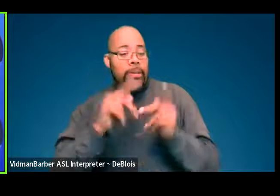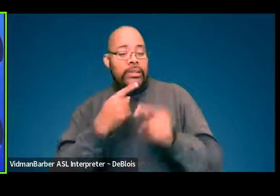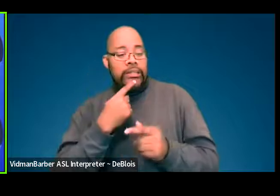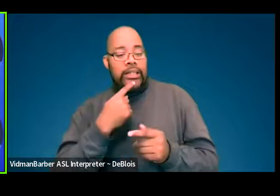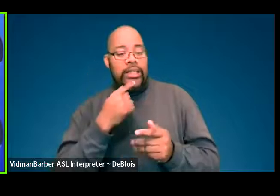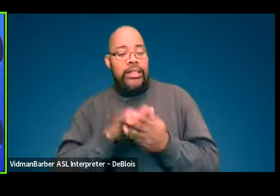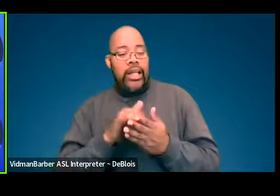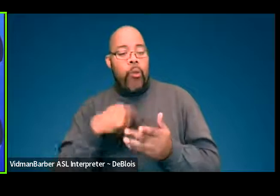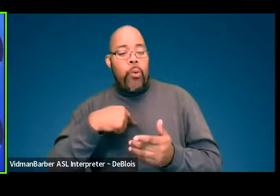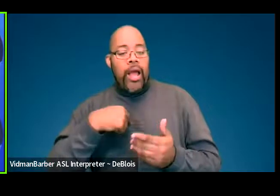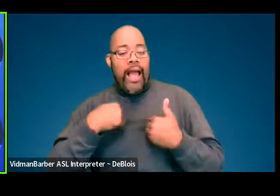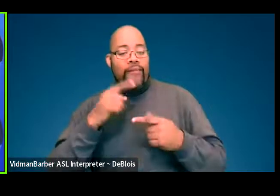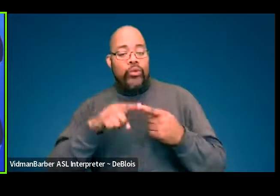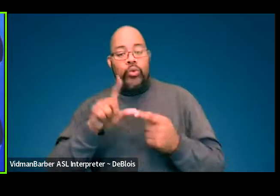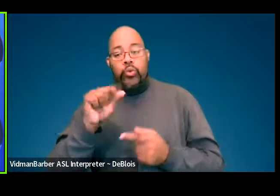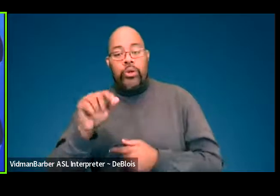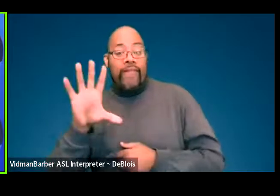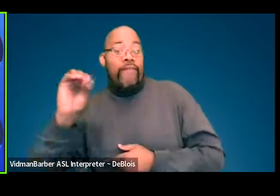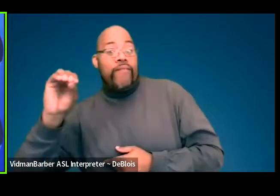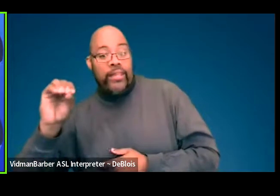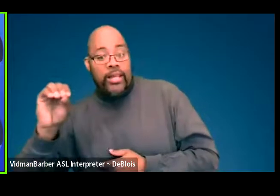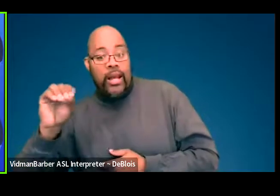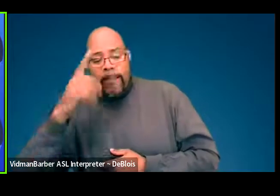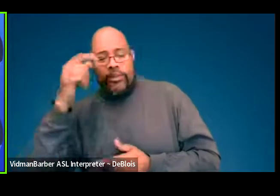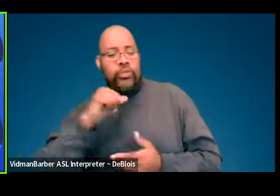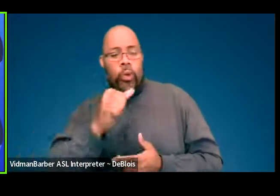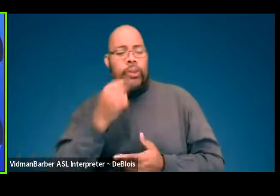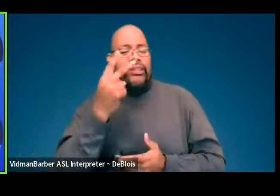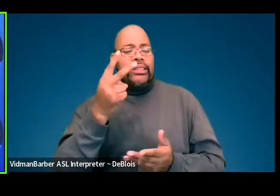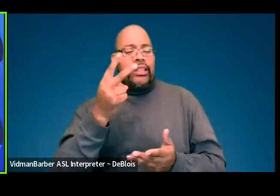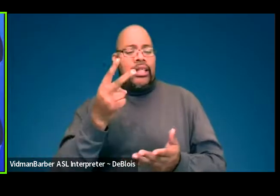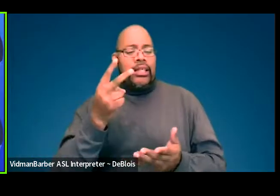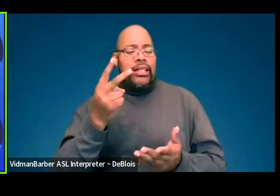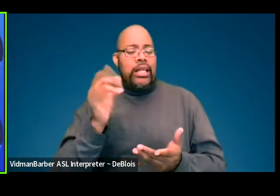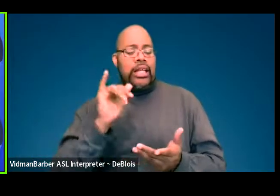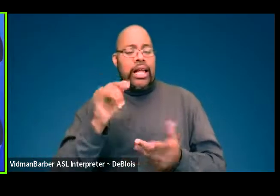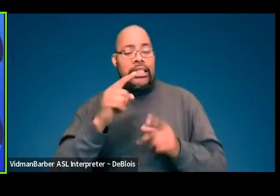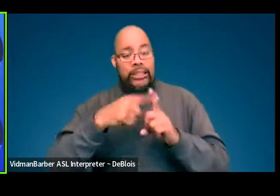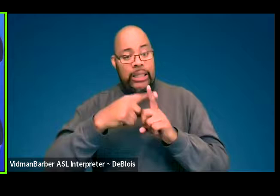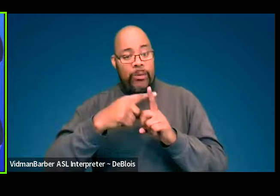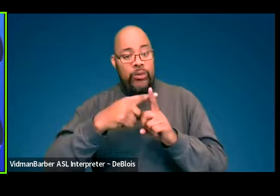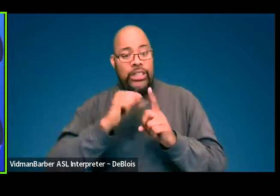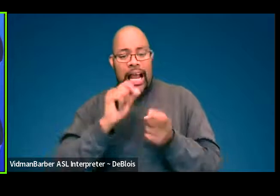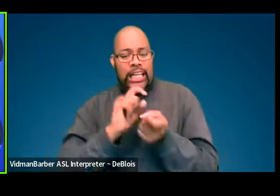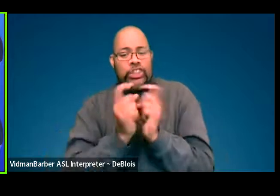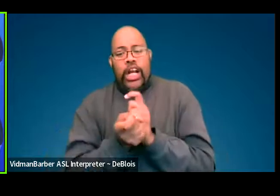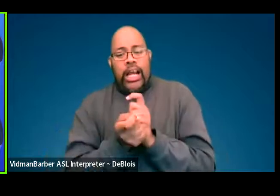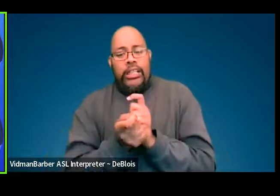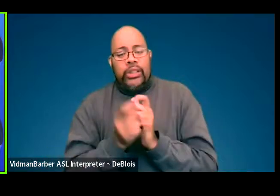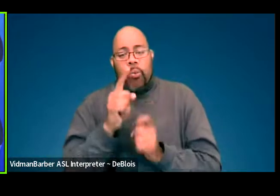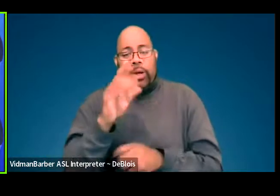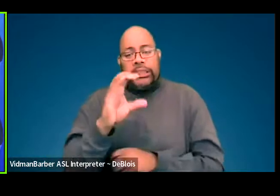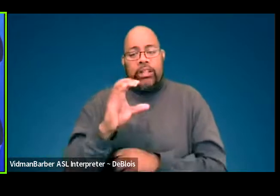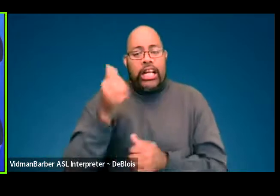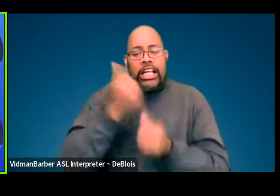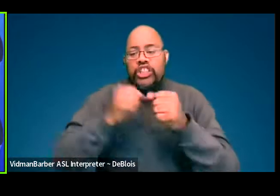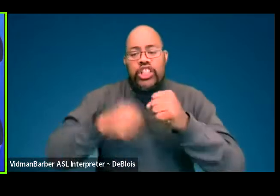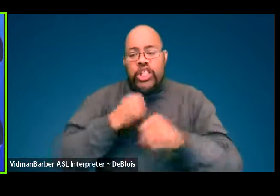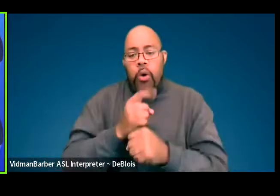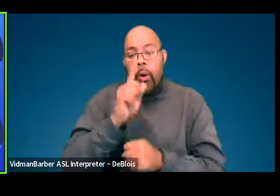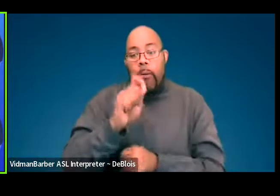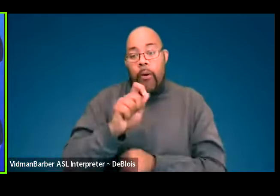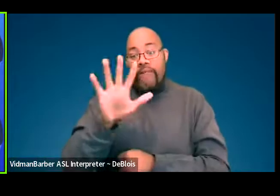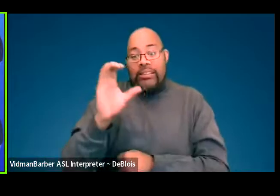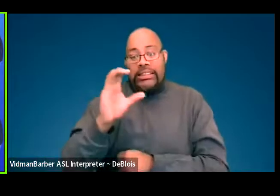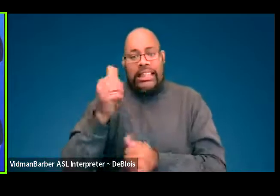talking about we have until 2050, because you don't see, like, the temperature isn't changing a centigrade a year, 1.5